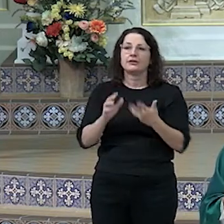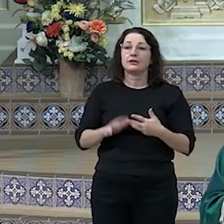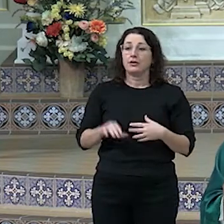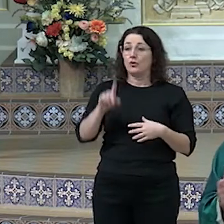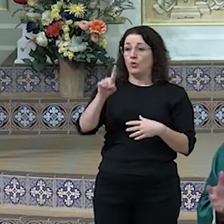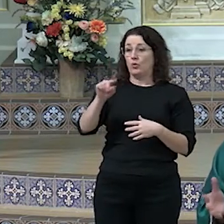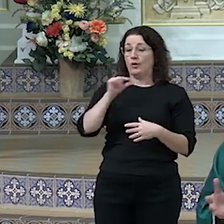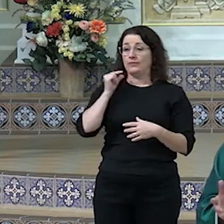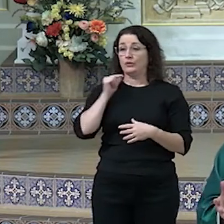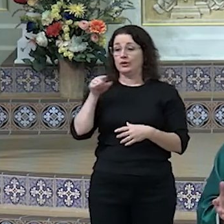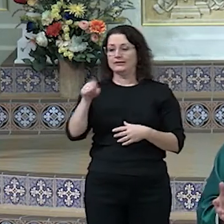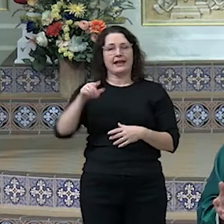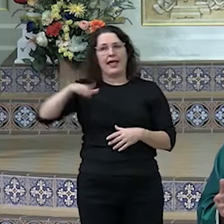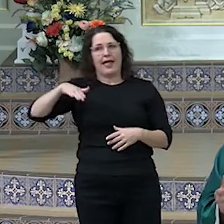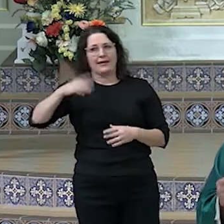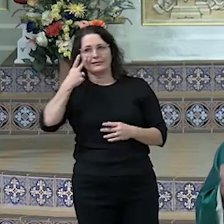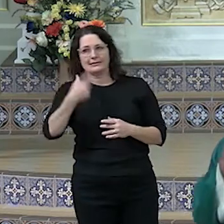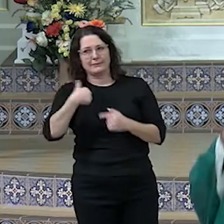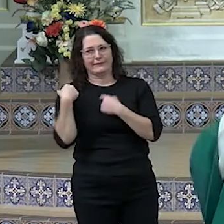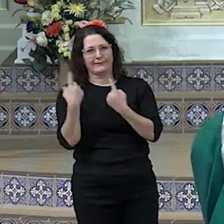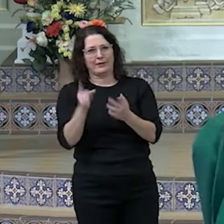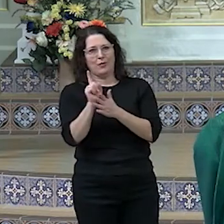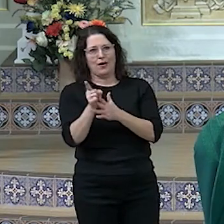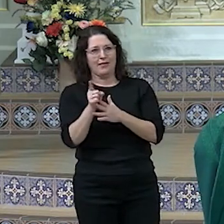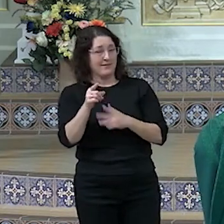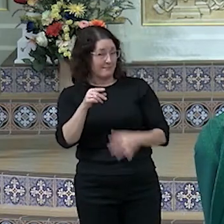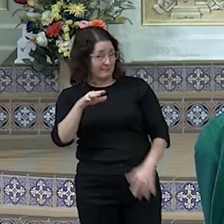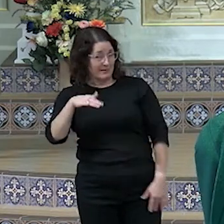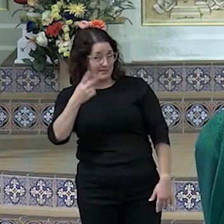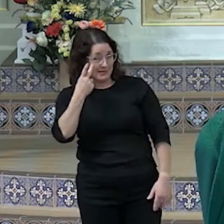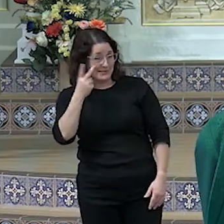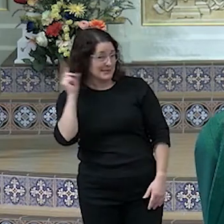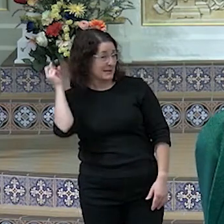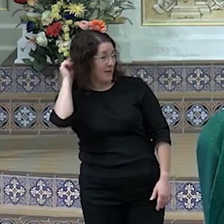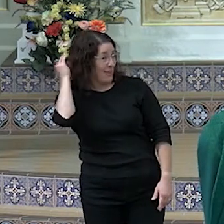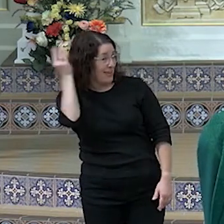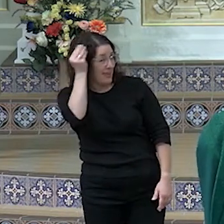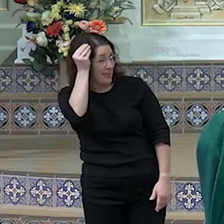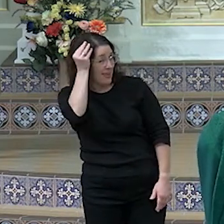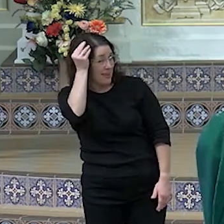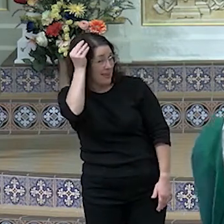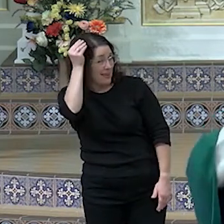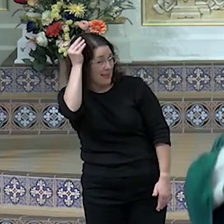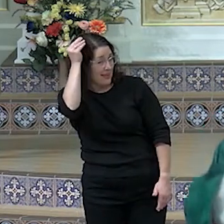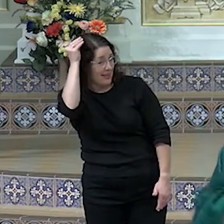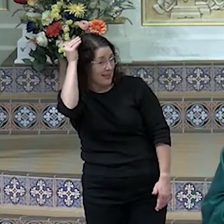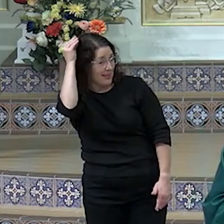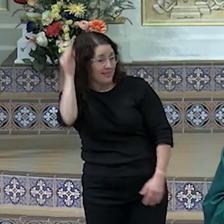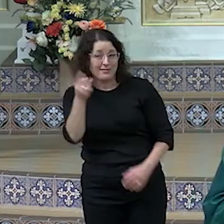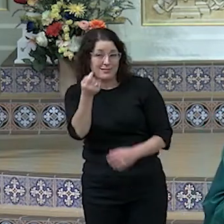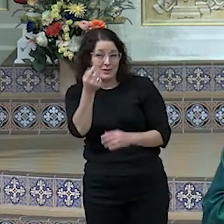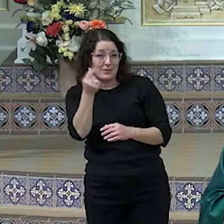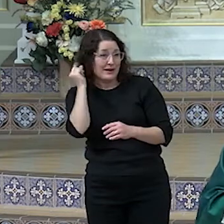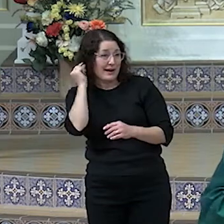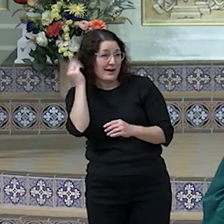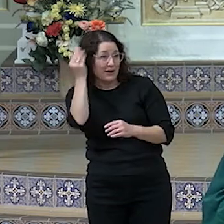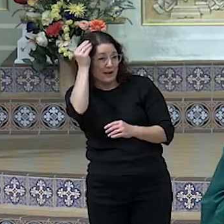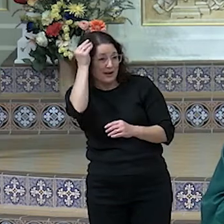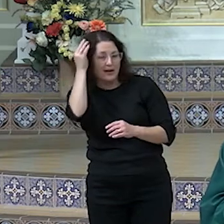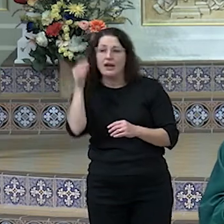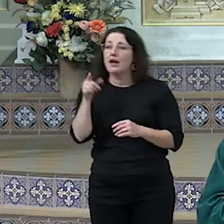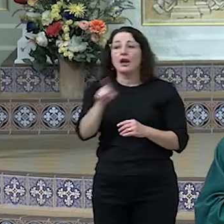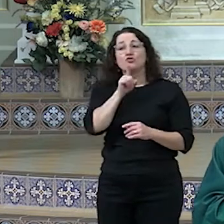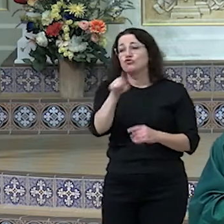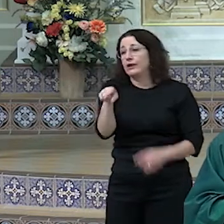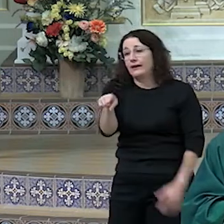priests hadn't seen me in a while, hadn't seen the little new growth that's coming back up here. And he's one of the